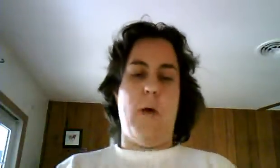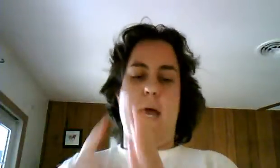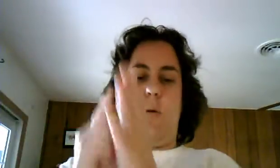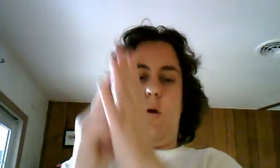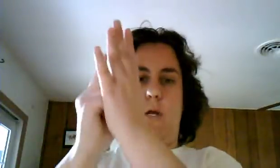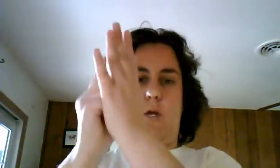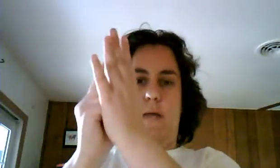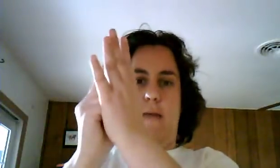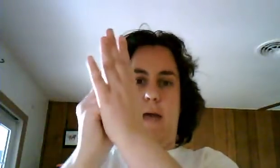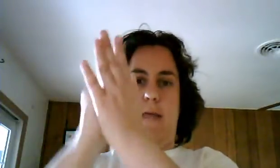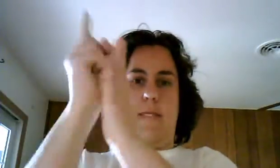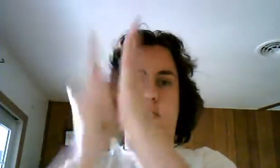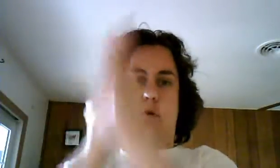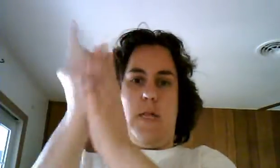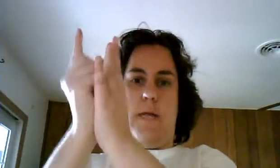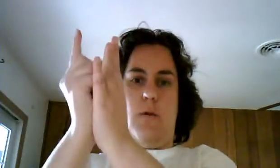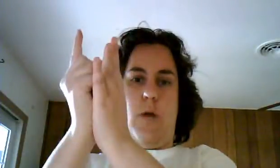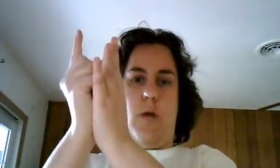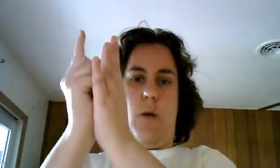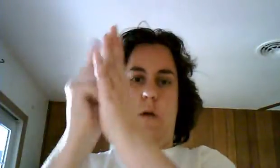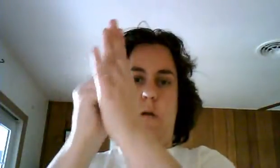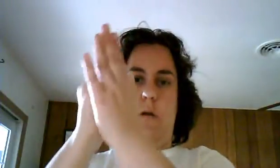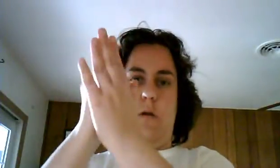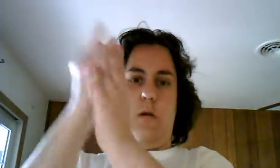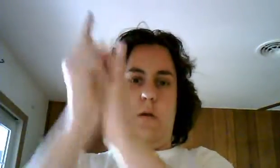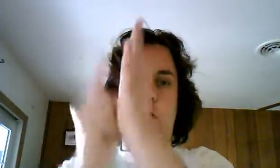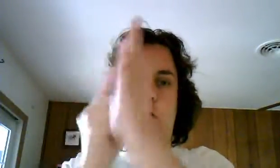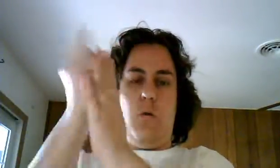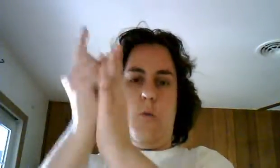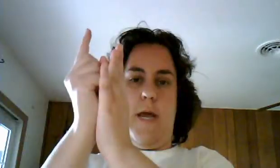1 hour. You're going to go like that and then circle it. 1 hour. 1 hour.